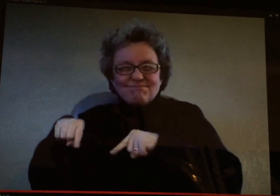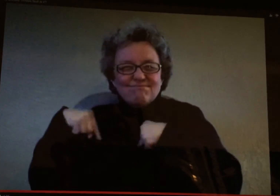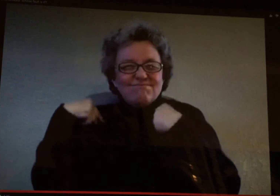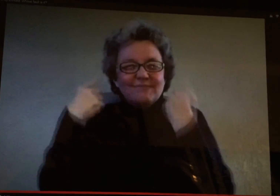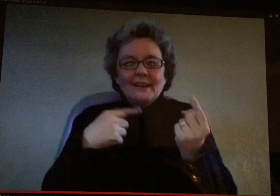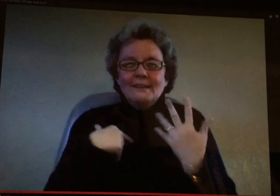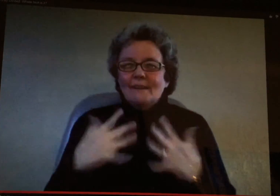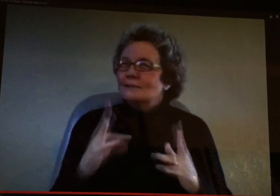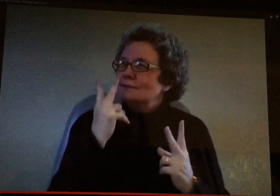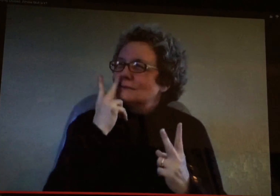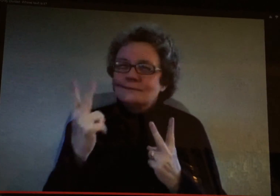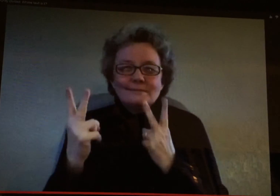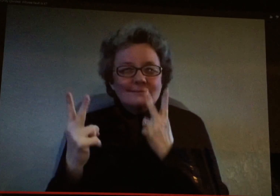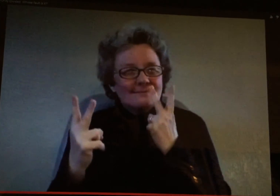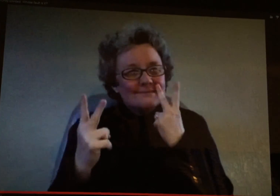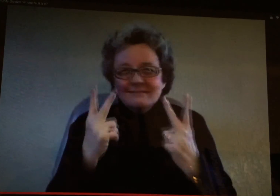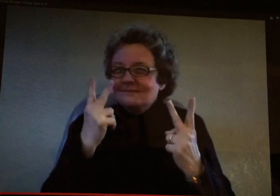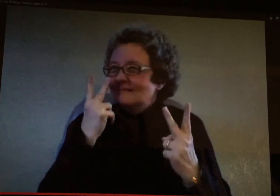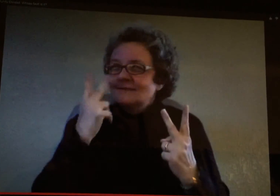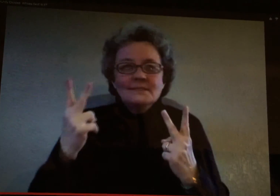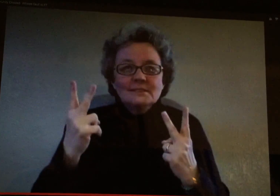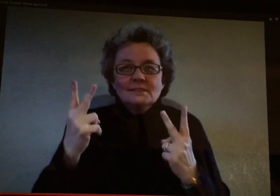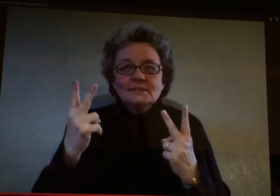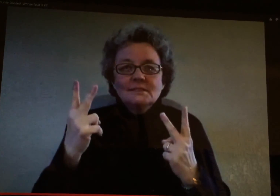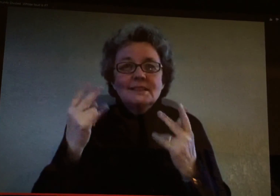That is what needs to happen. I see it so